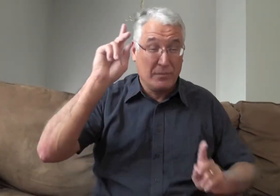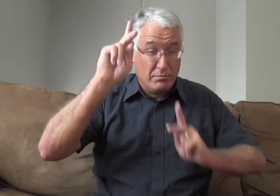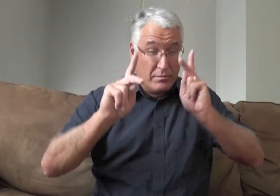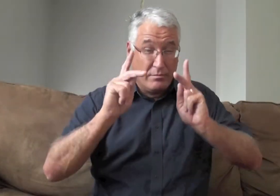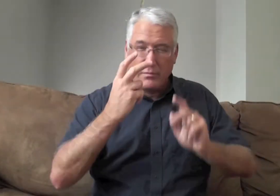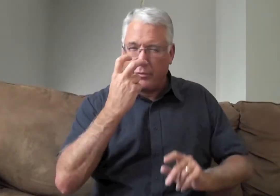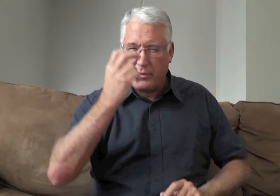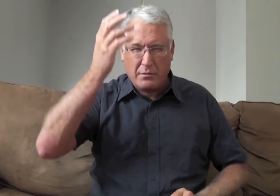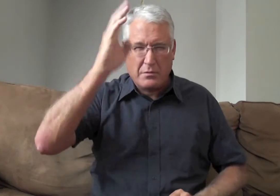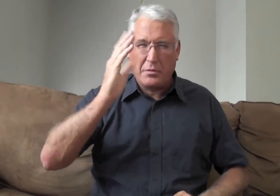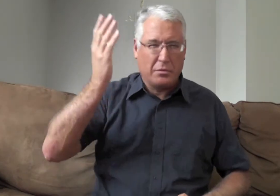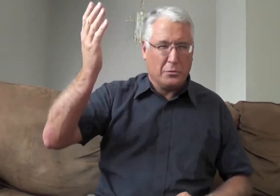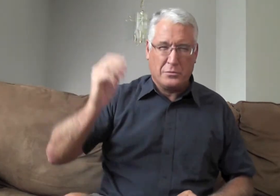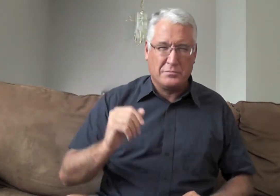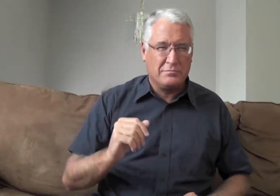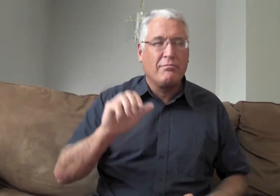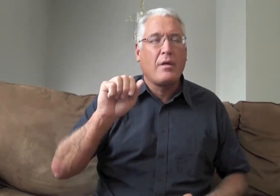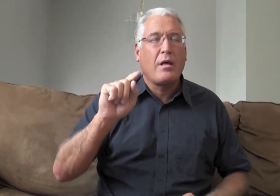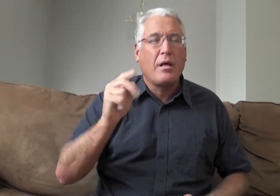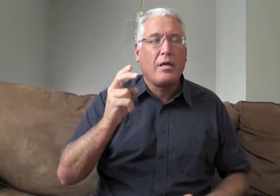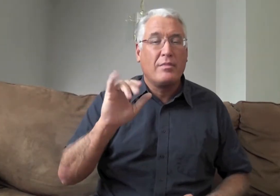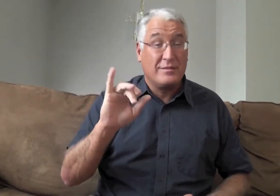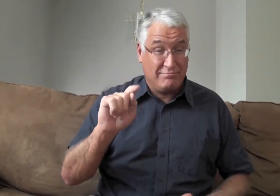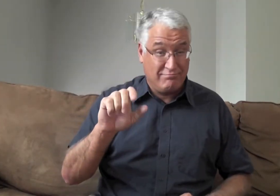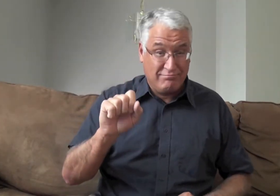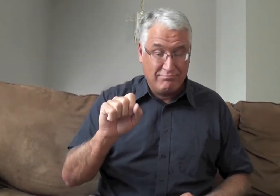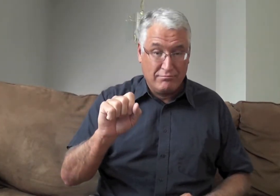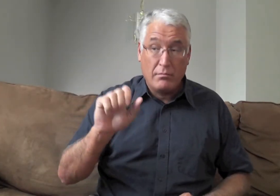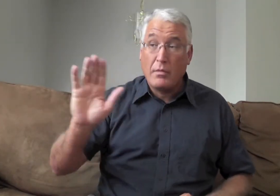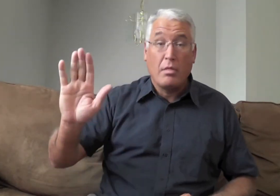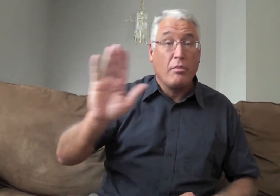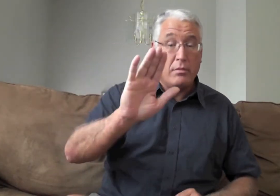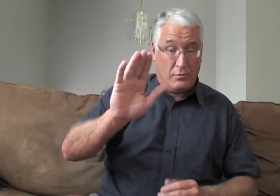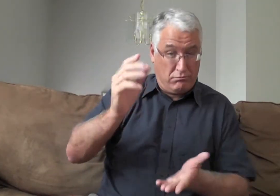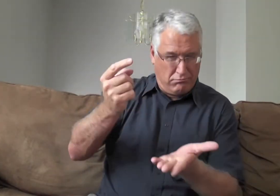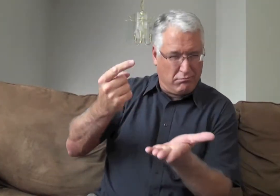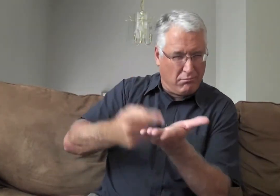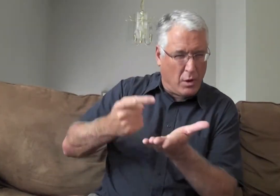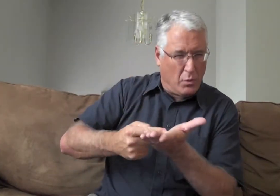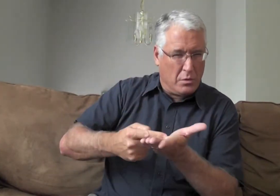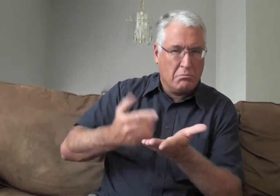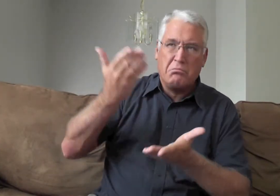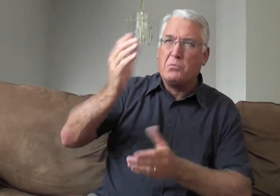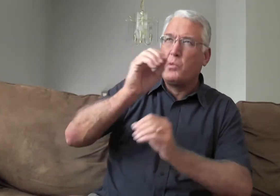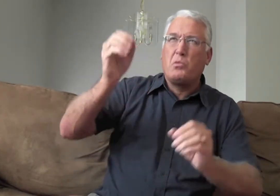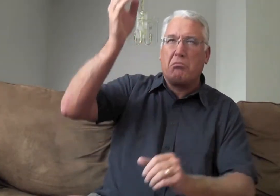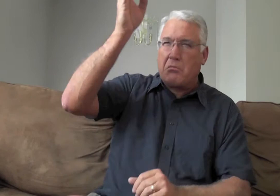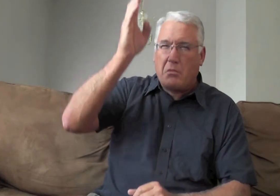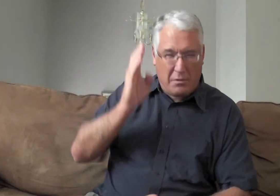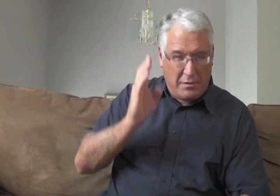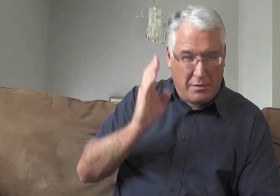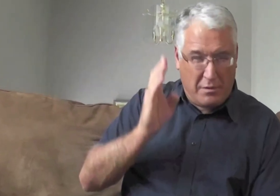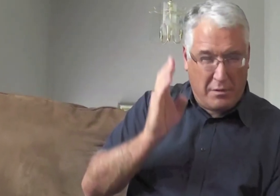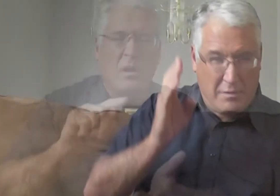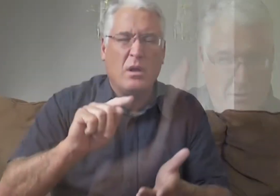You know, people who are atheists and they say, oh, there's no God.